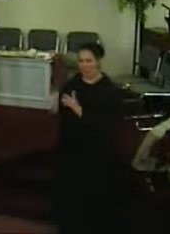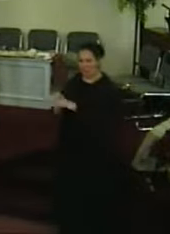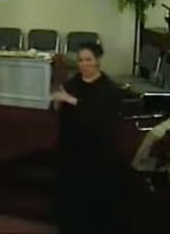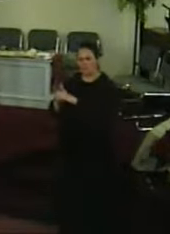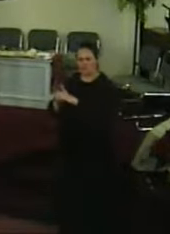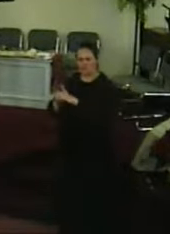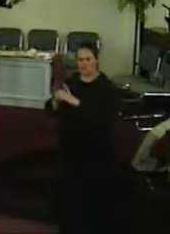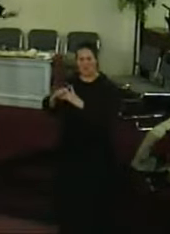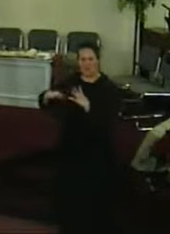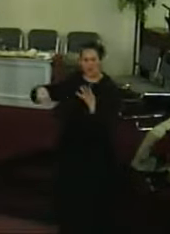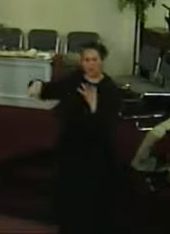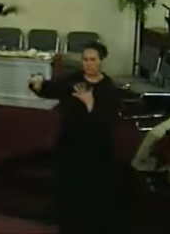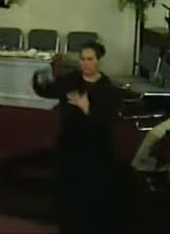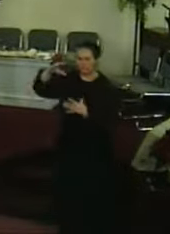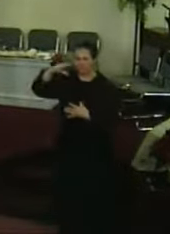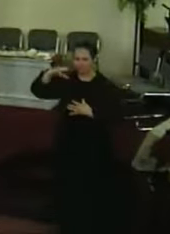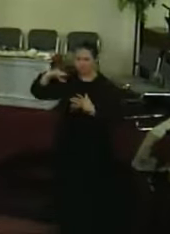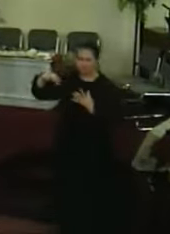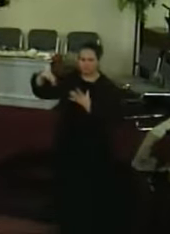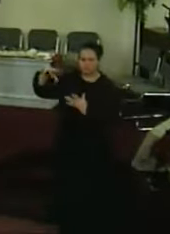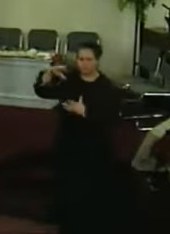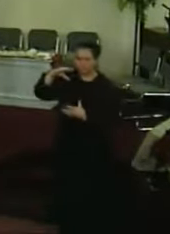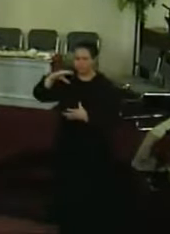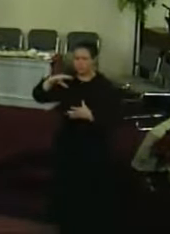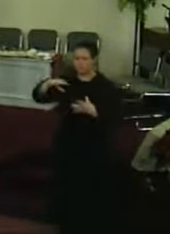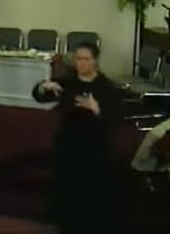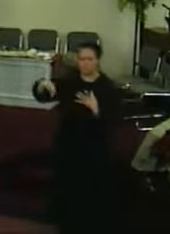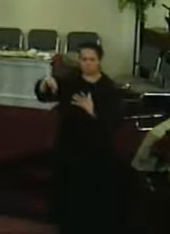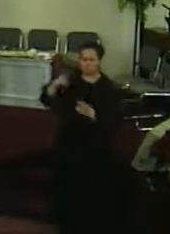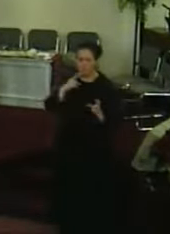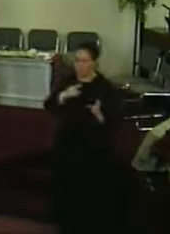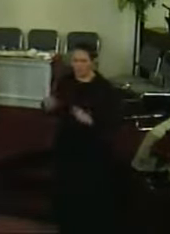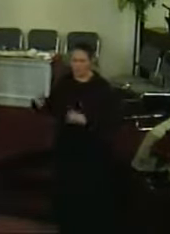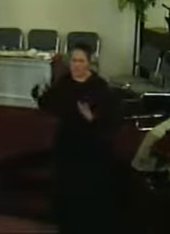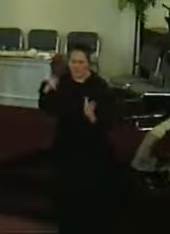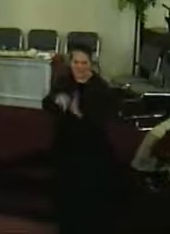and his chariots coming out to take them or kill them or something.